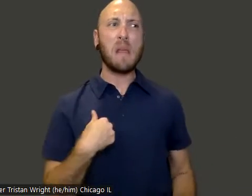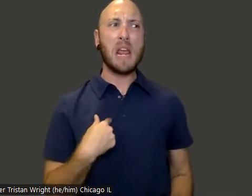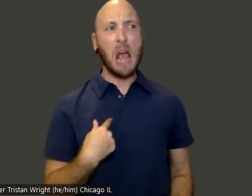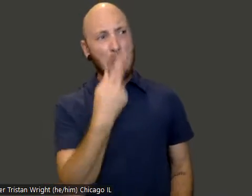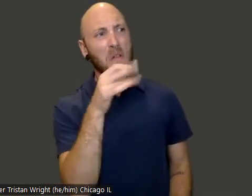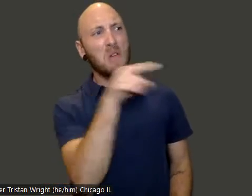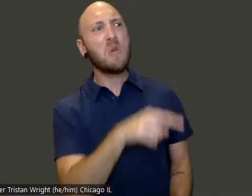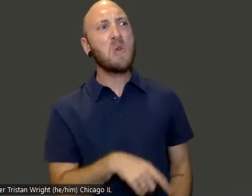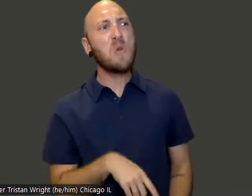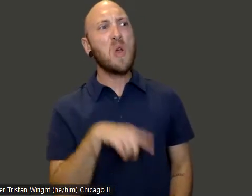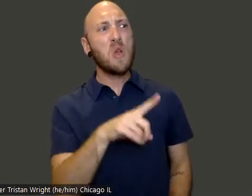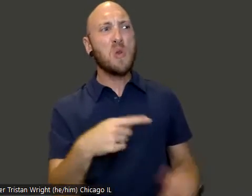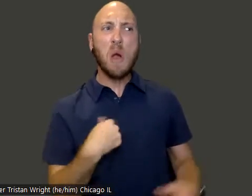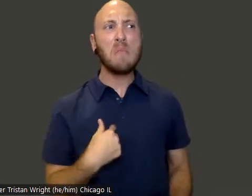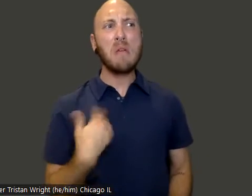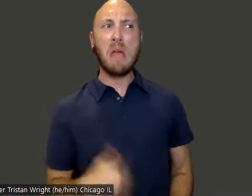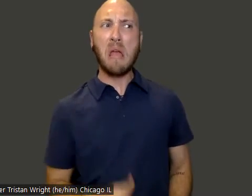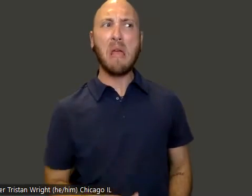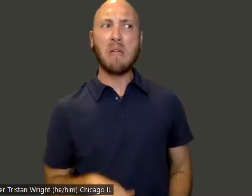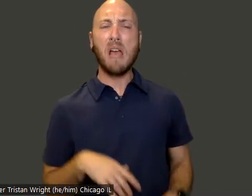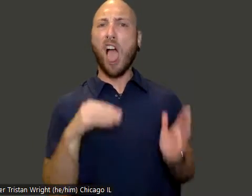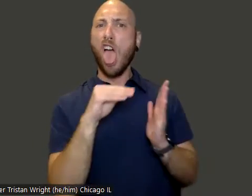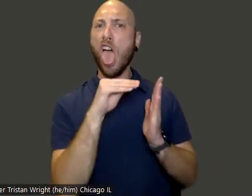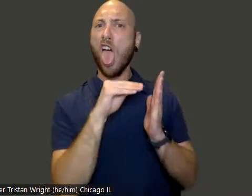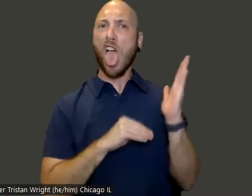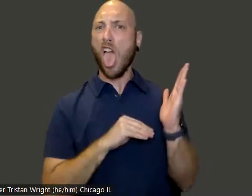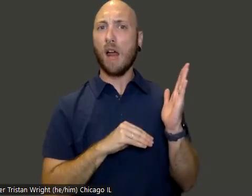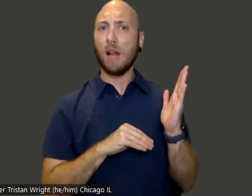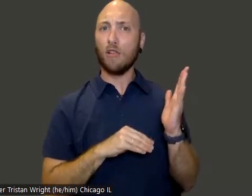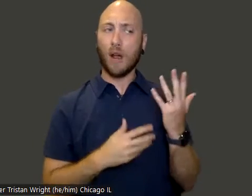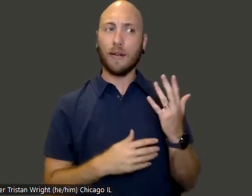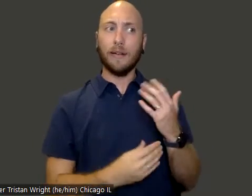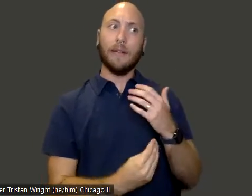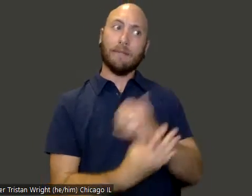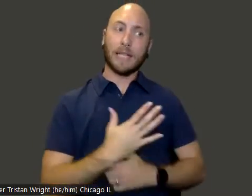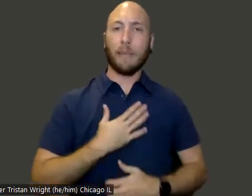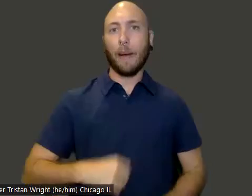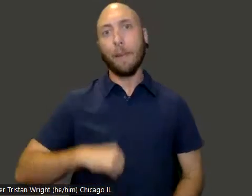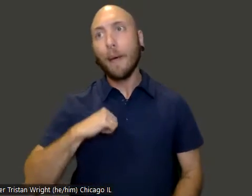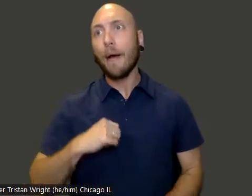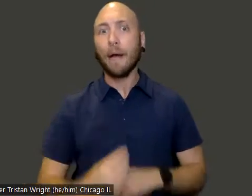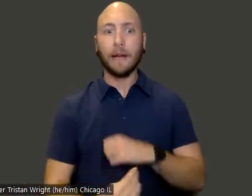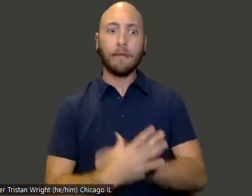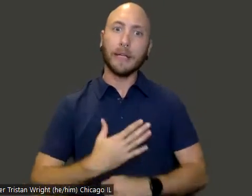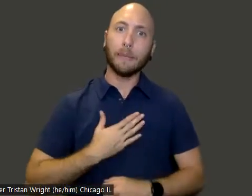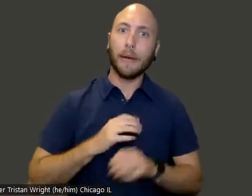you because you did some shit to me, and it's affecting my pride, my security,